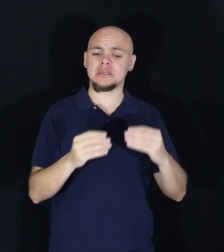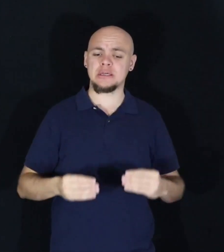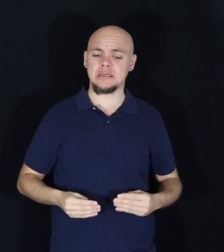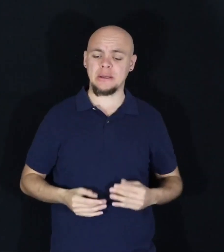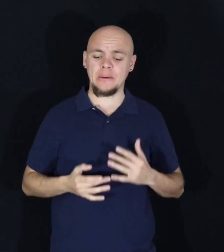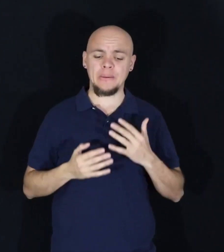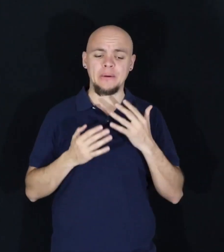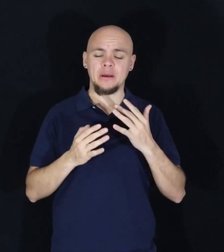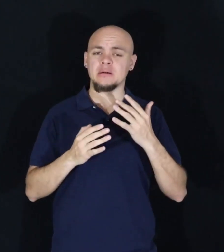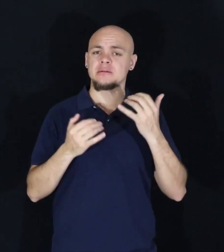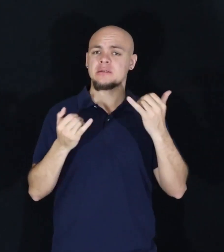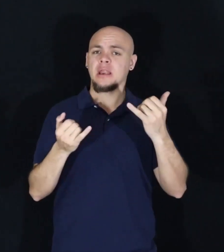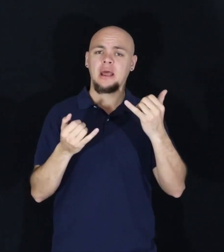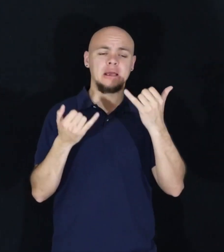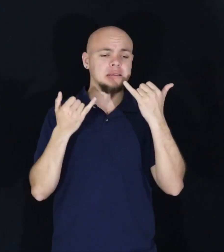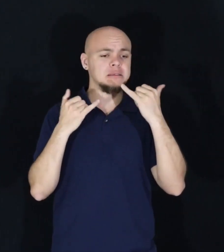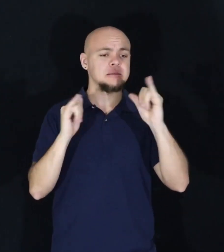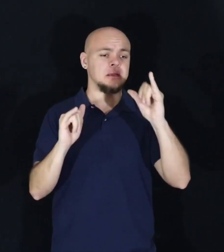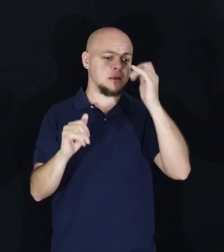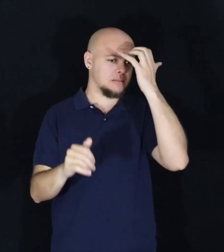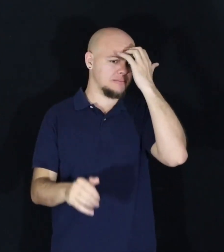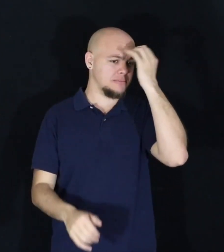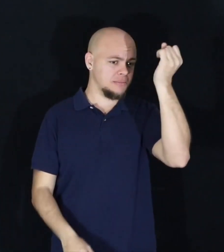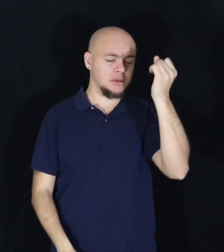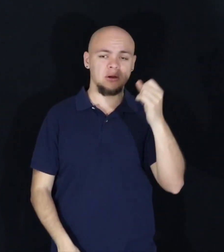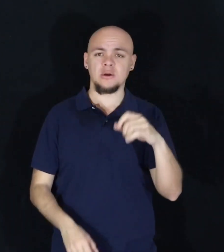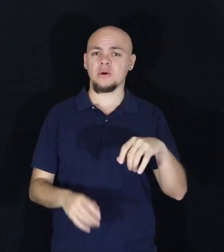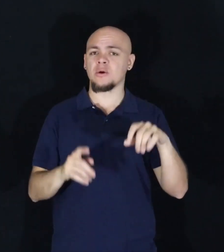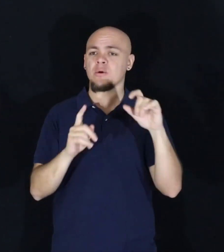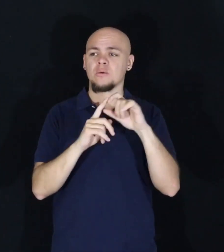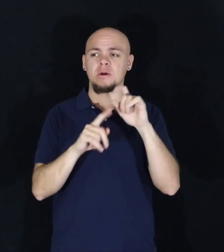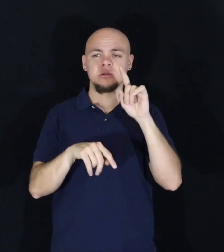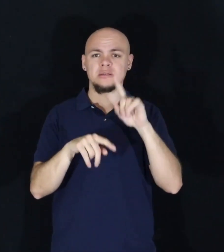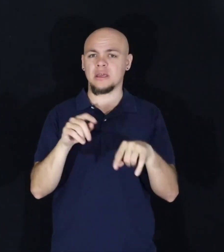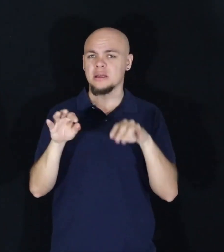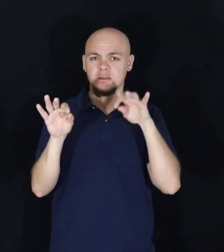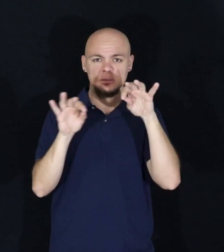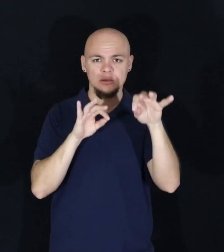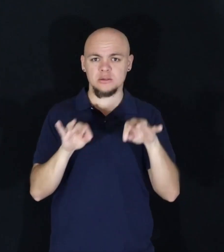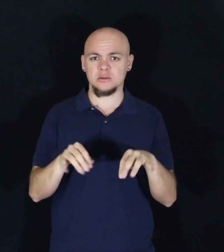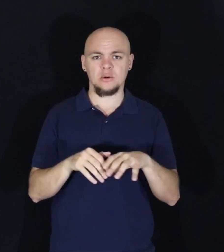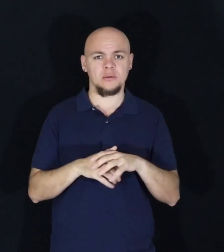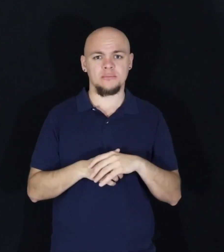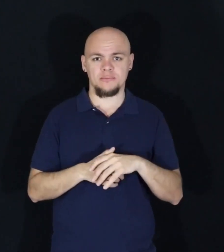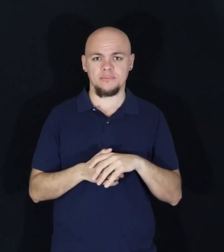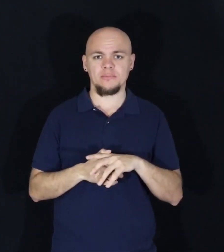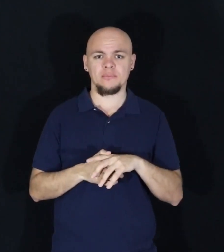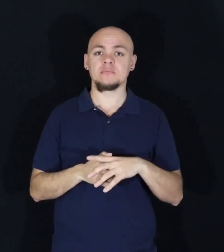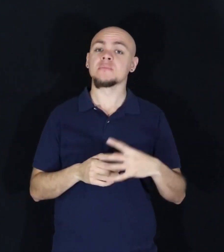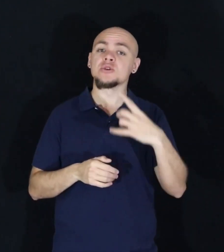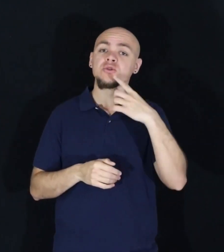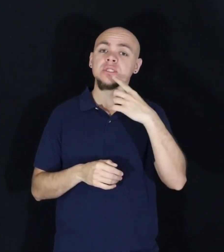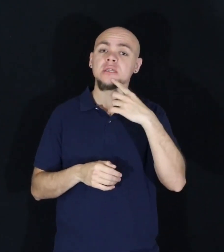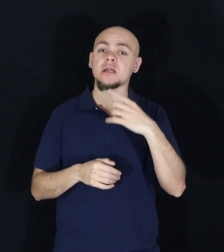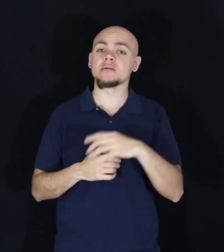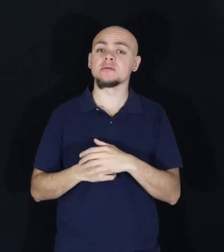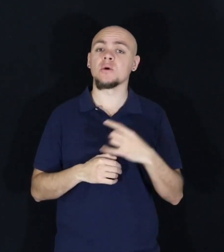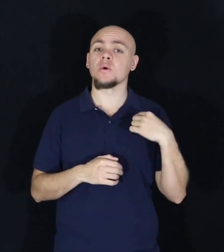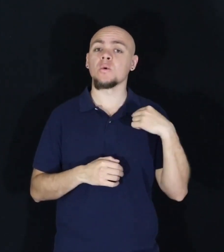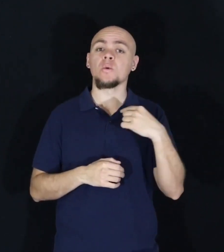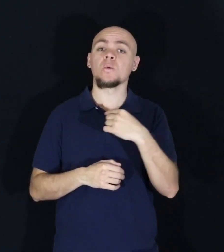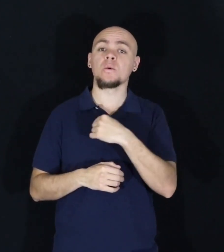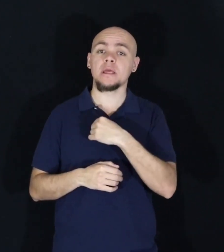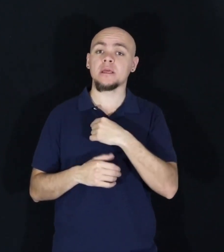mind till today. A feeling words cannot describe. She said, "We are here for